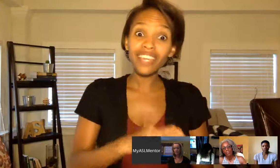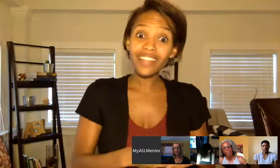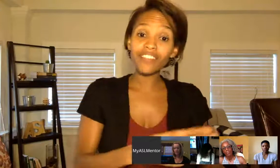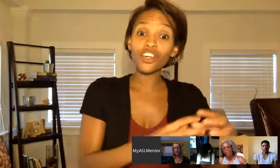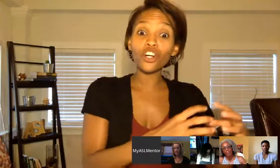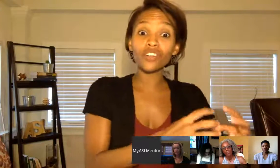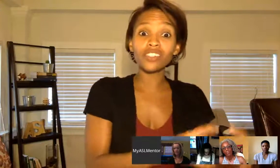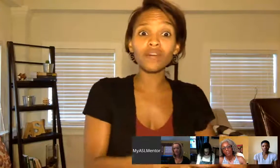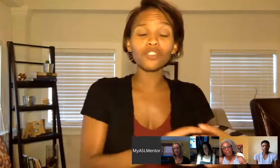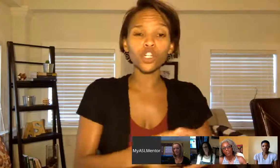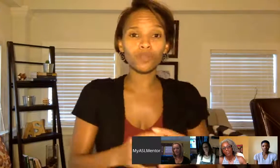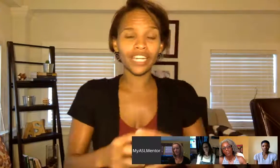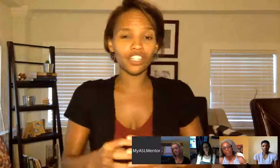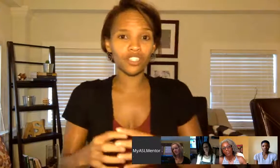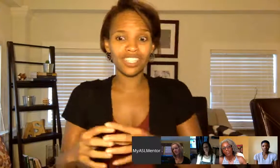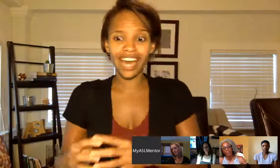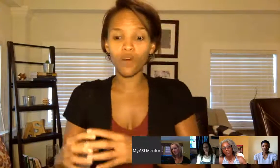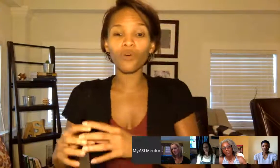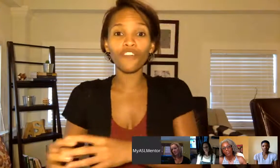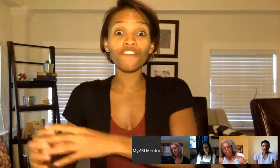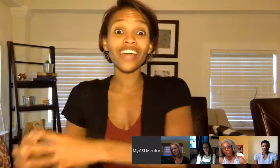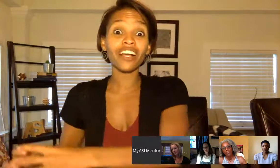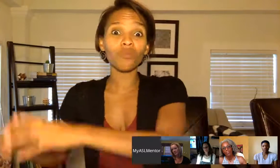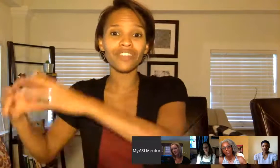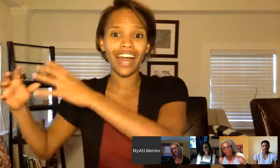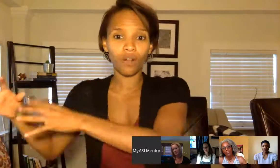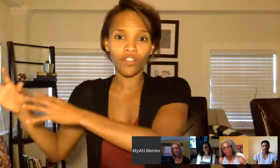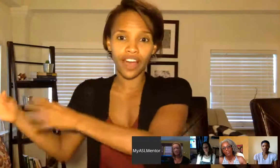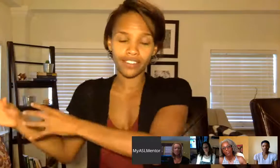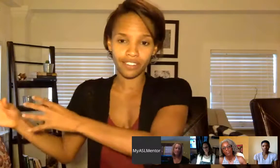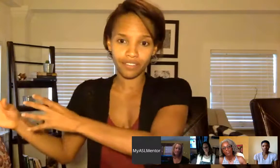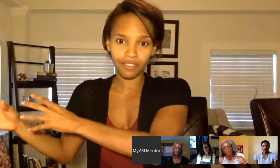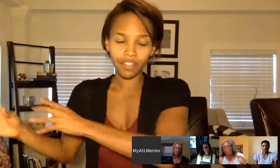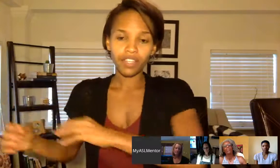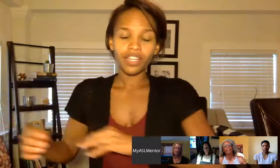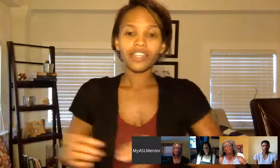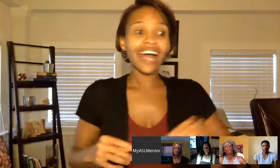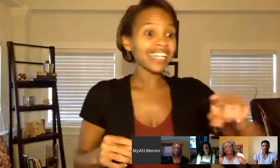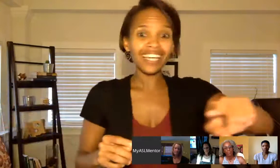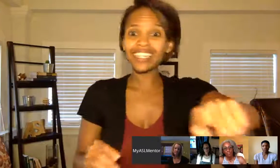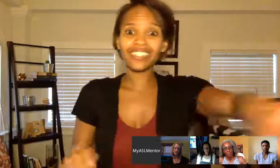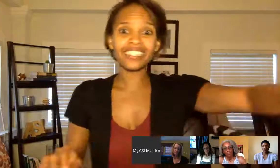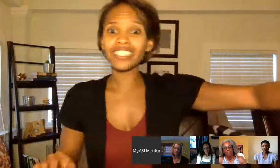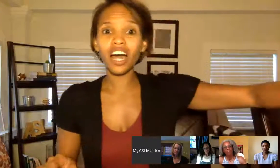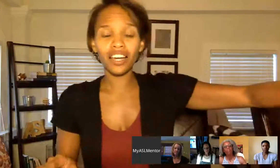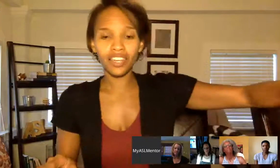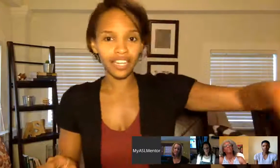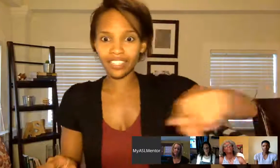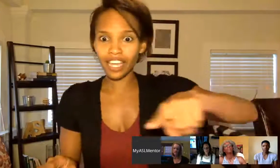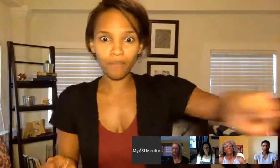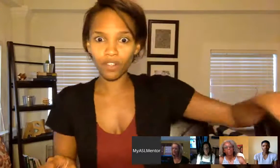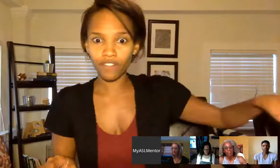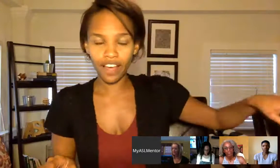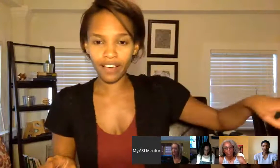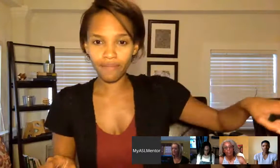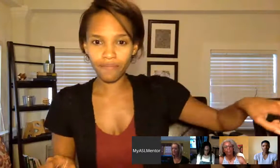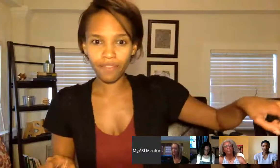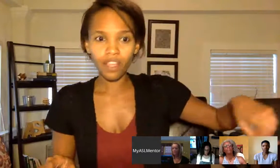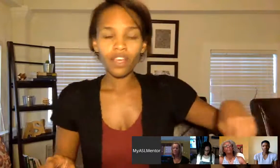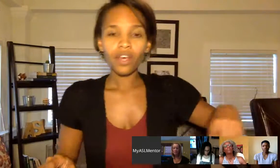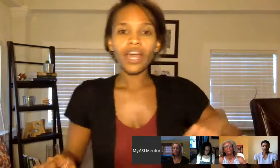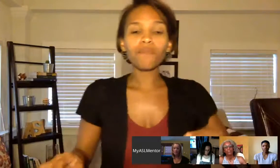I think that there are some interpretations that will fail without that. That sentence is not an example of